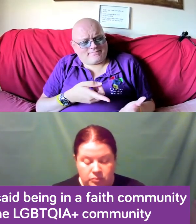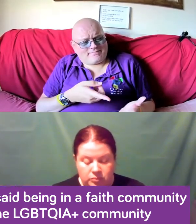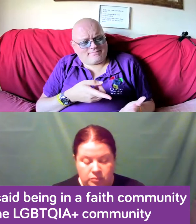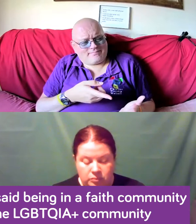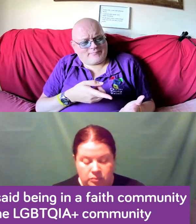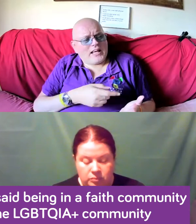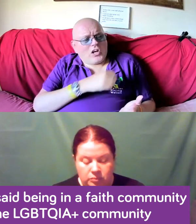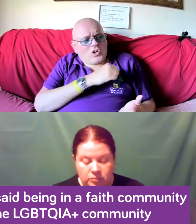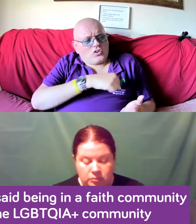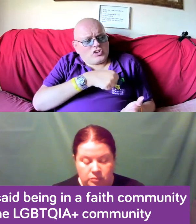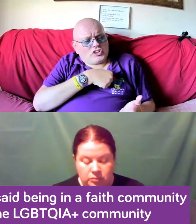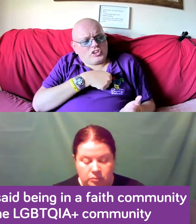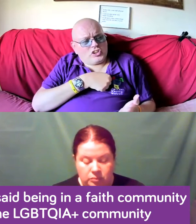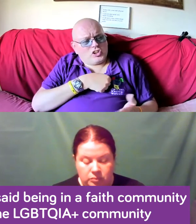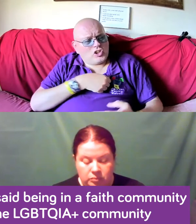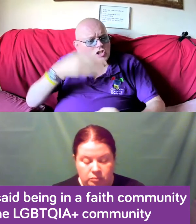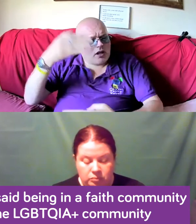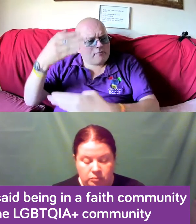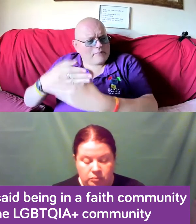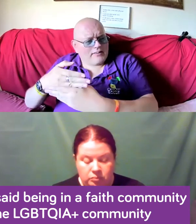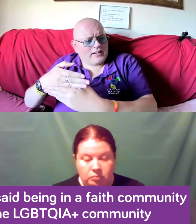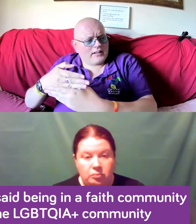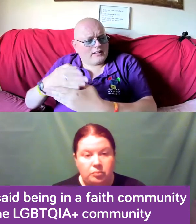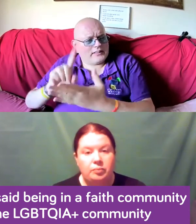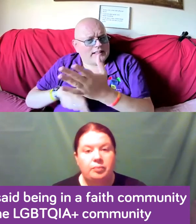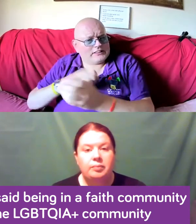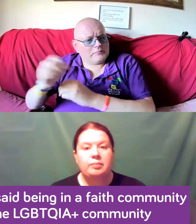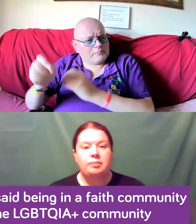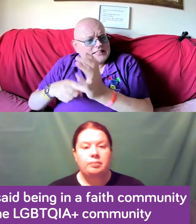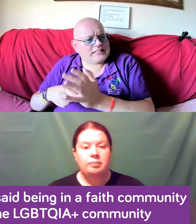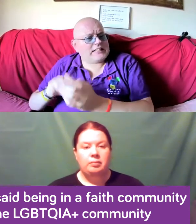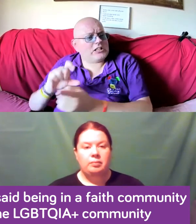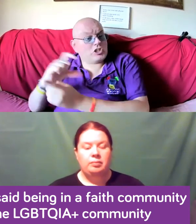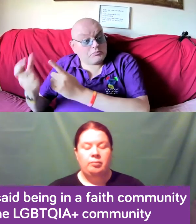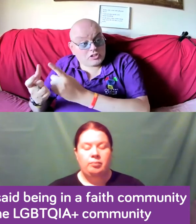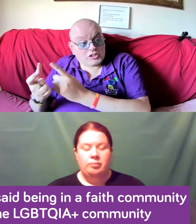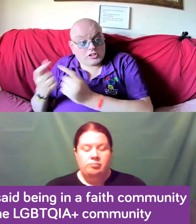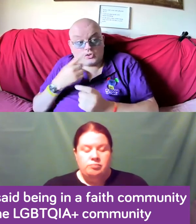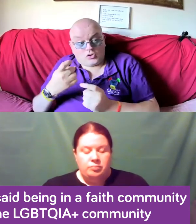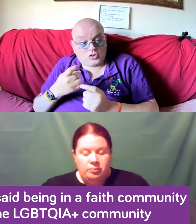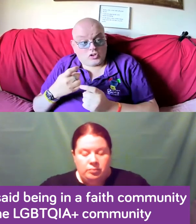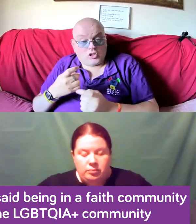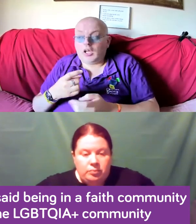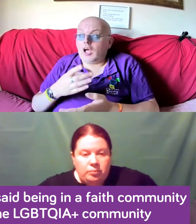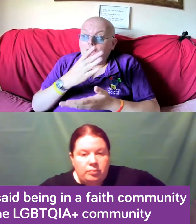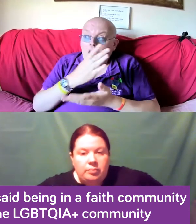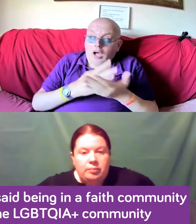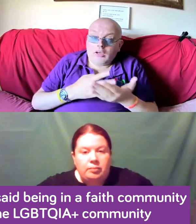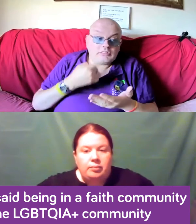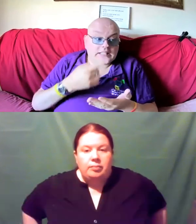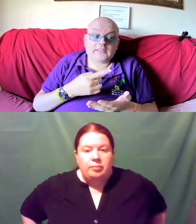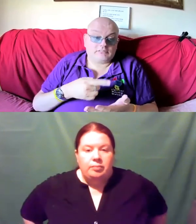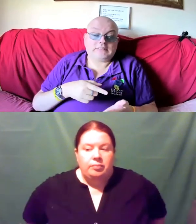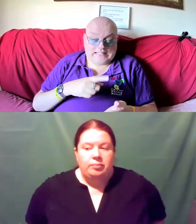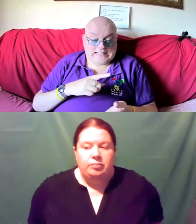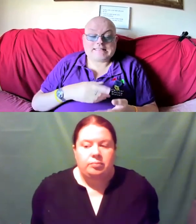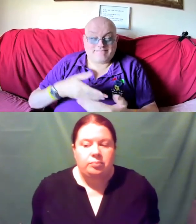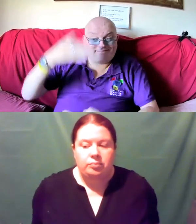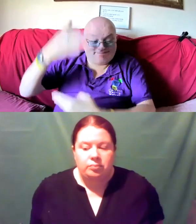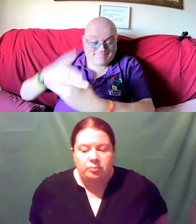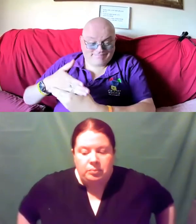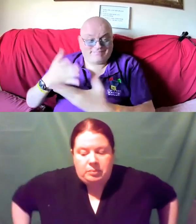being a Christian was a barrier to belonging in an LGBTQIA community for their members. And about half of the leaders and volunteers said, yes, it was.